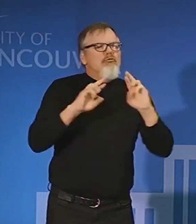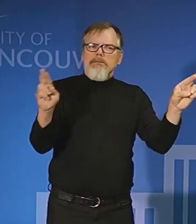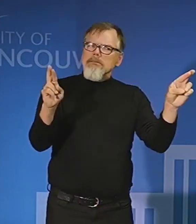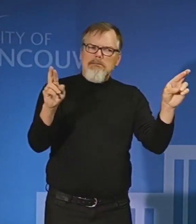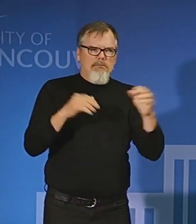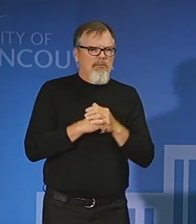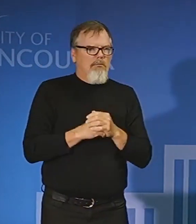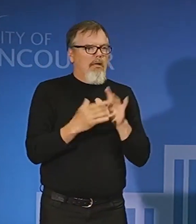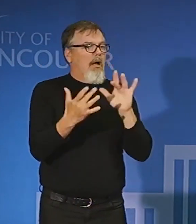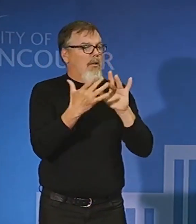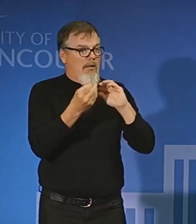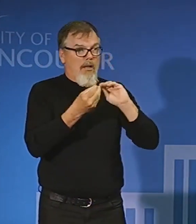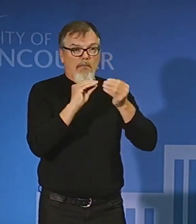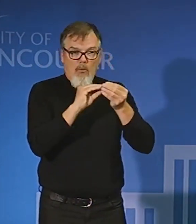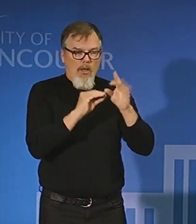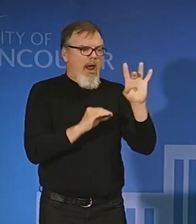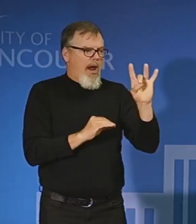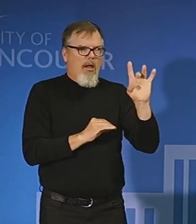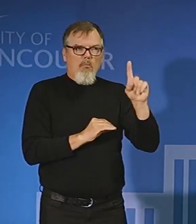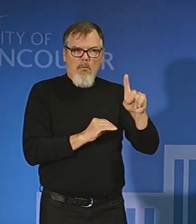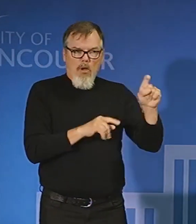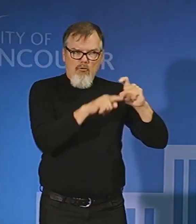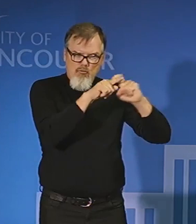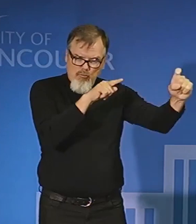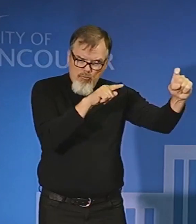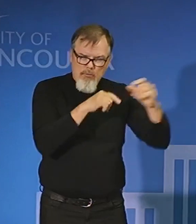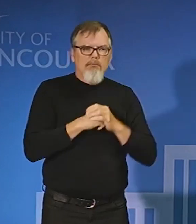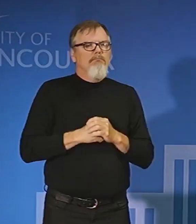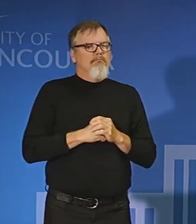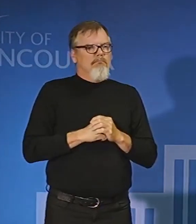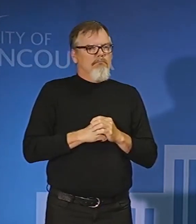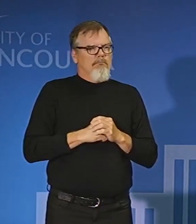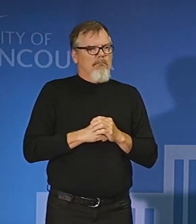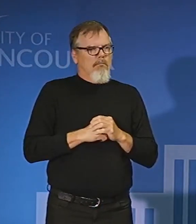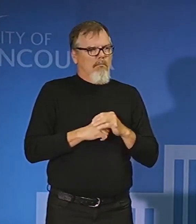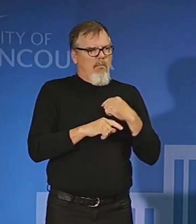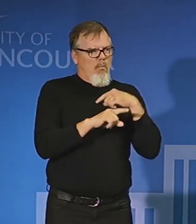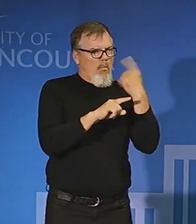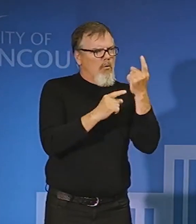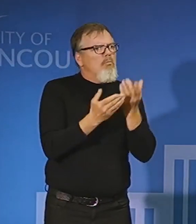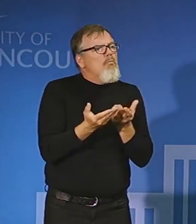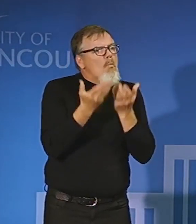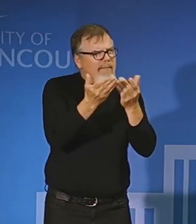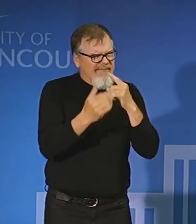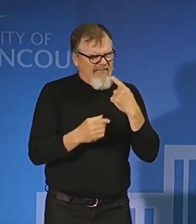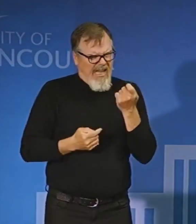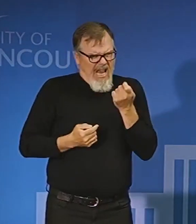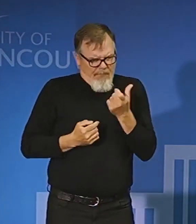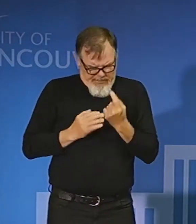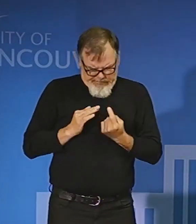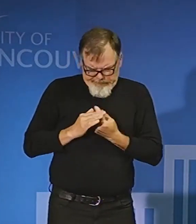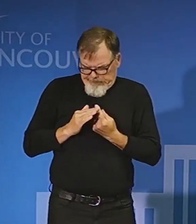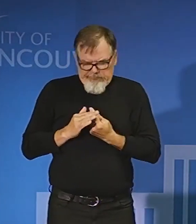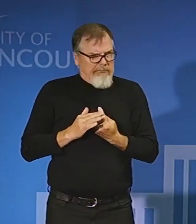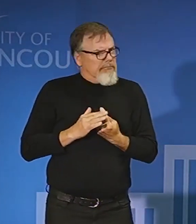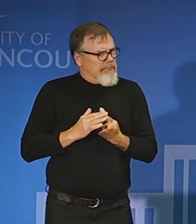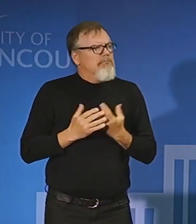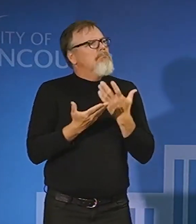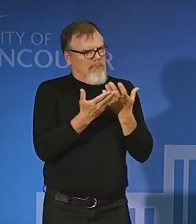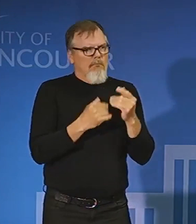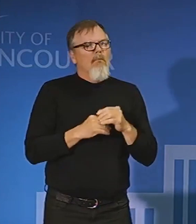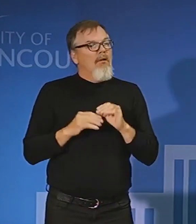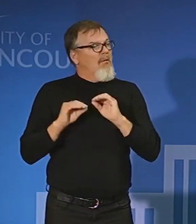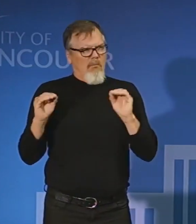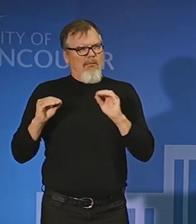you. We don't recommend that people without symptoms get testing because the test is not reliable in that situation, but certainly lots of